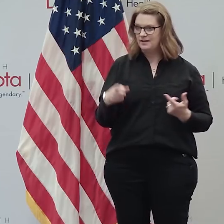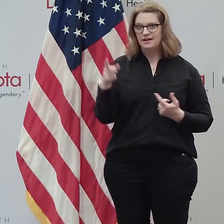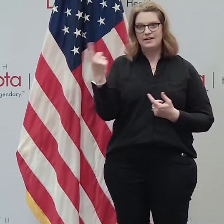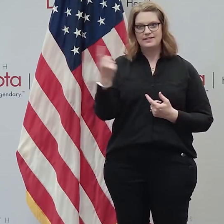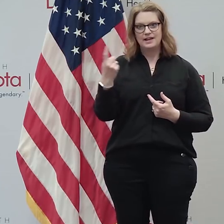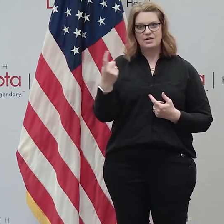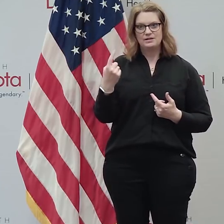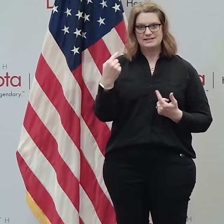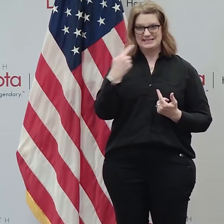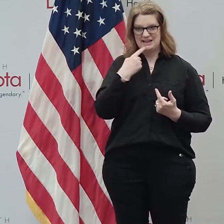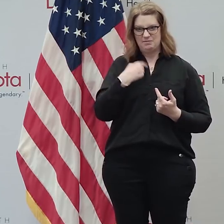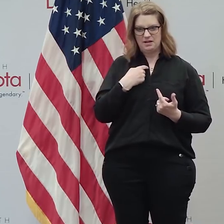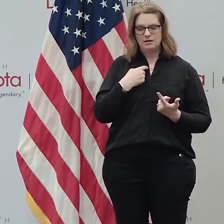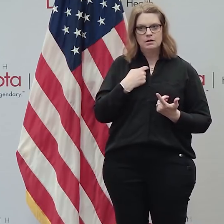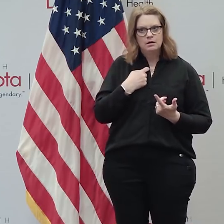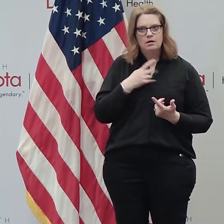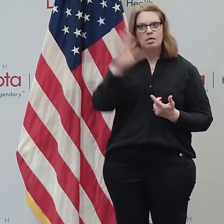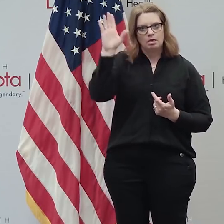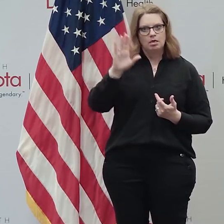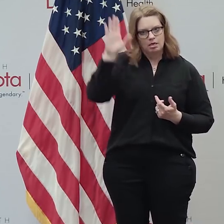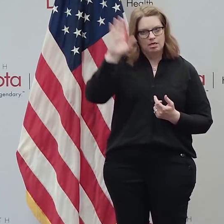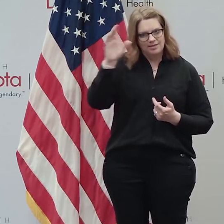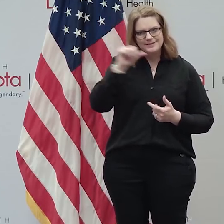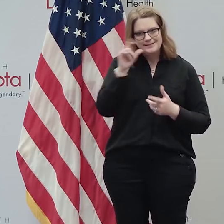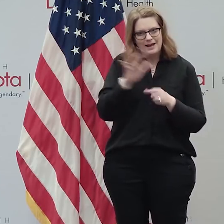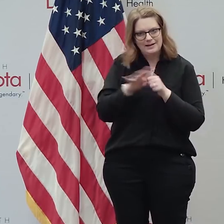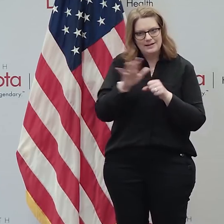their share of questions. So we're...